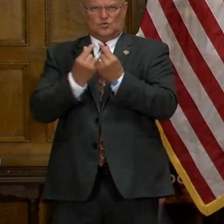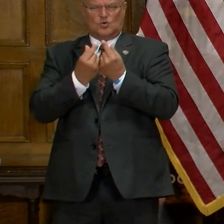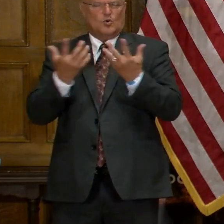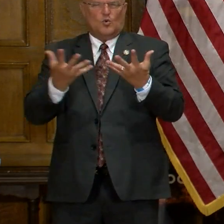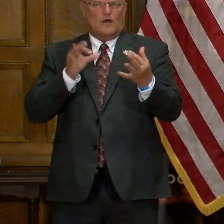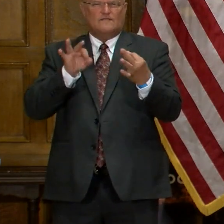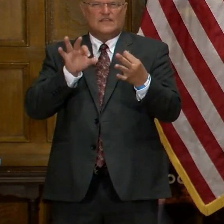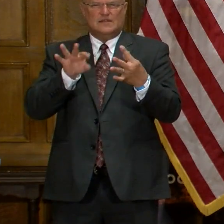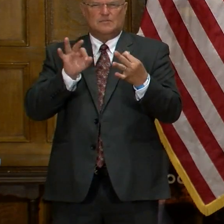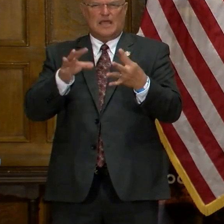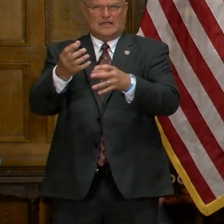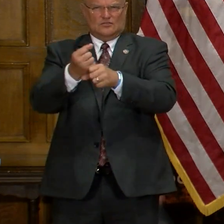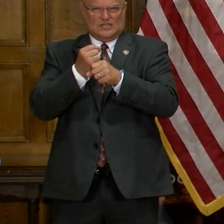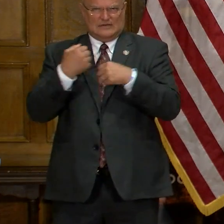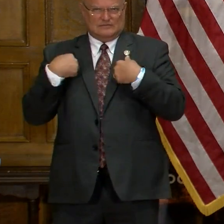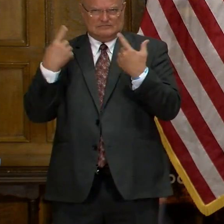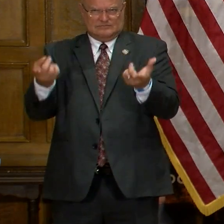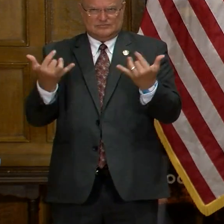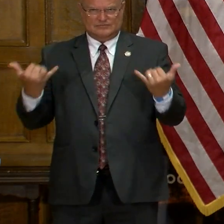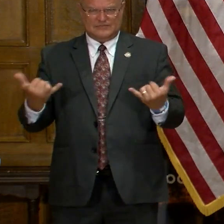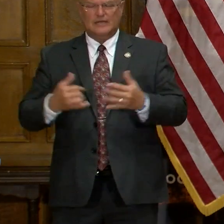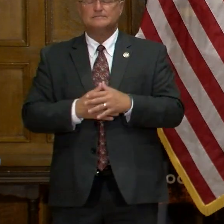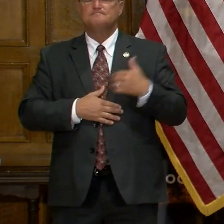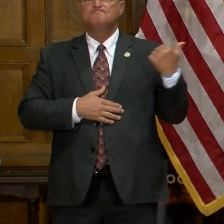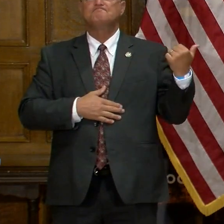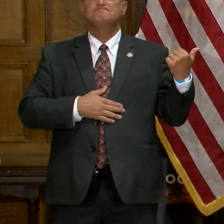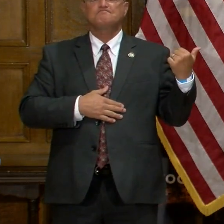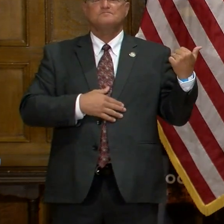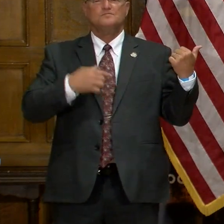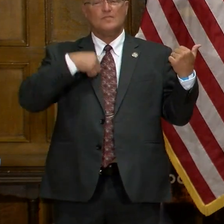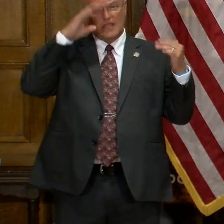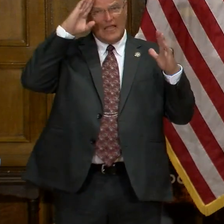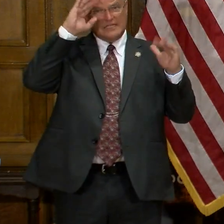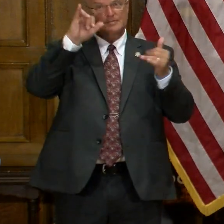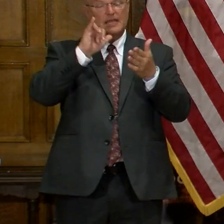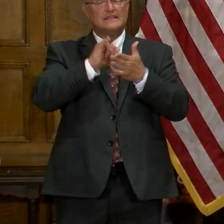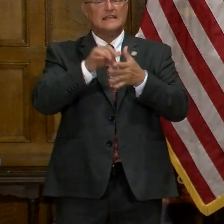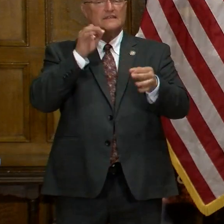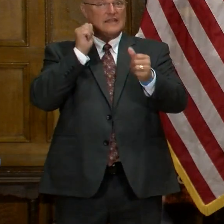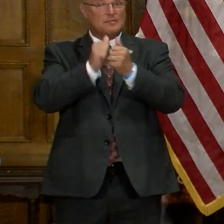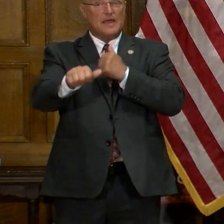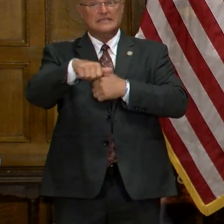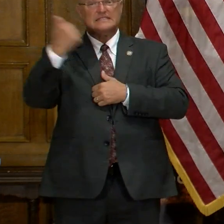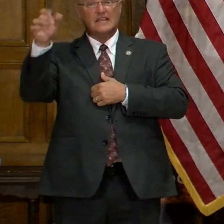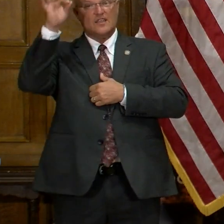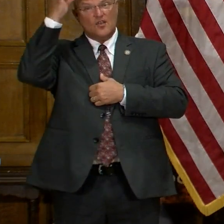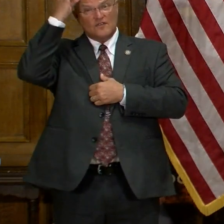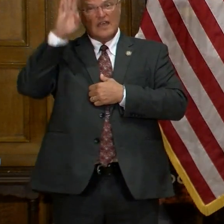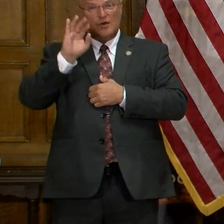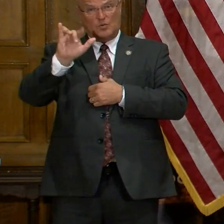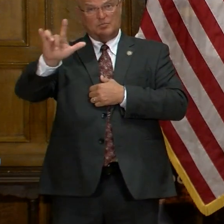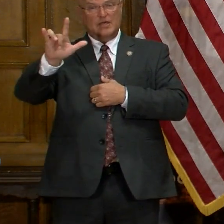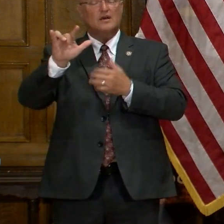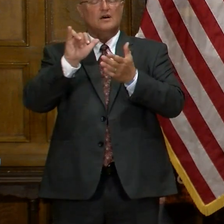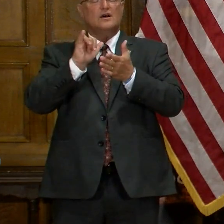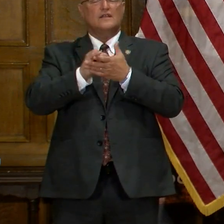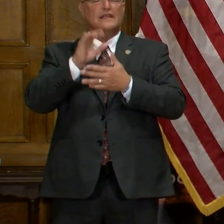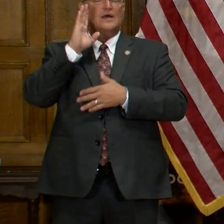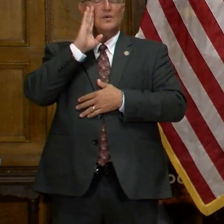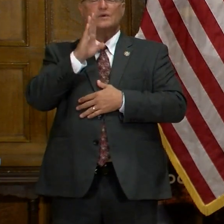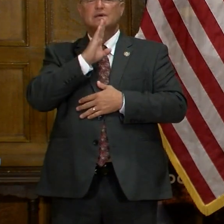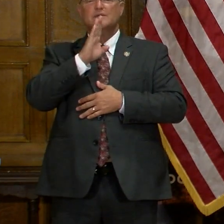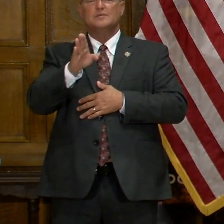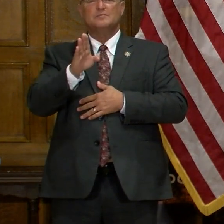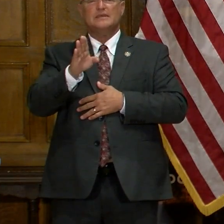What kind of feedback are you getting? I expect that if they pass another federal bill, that there will